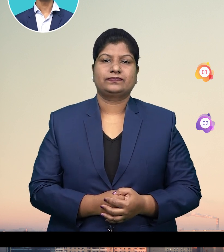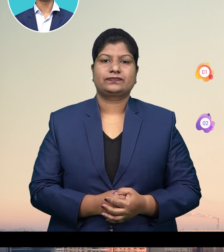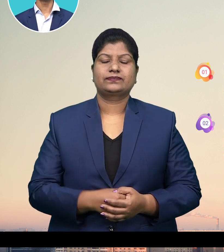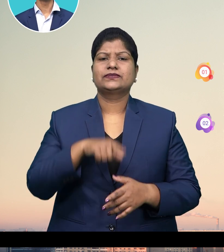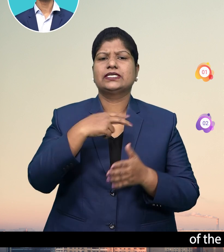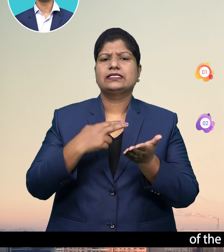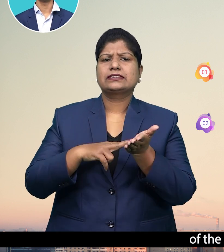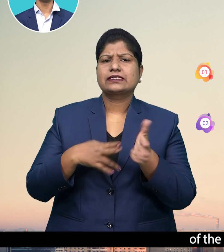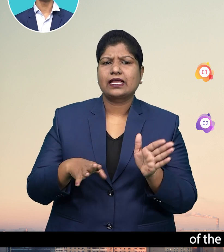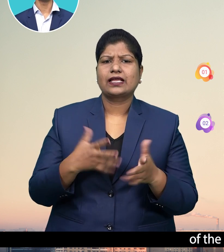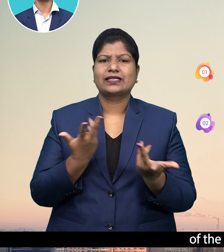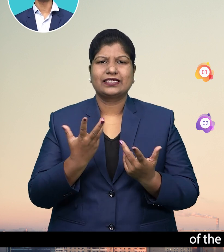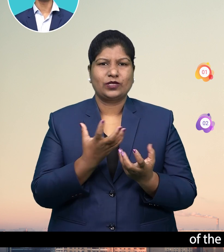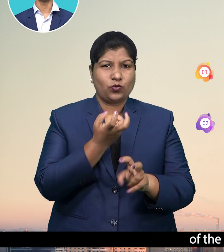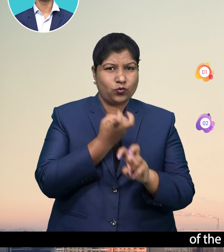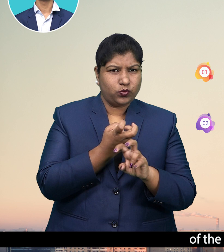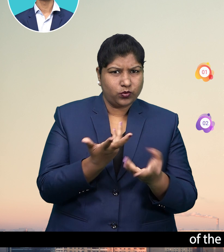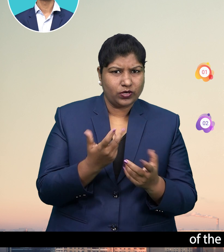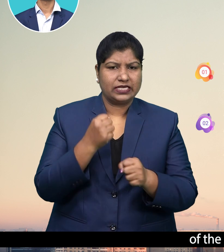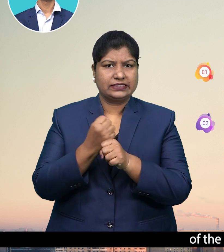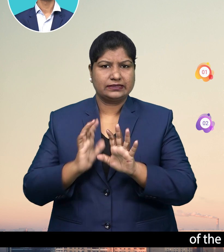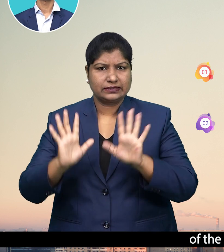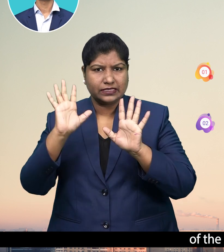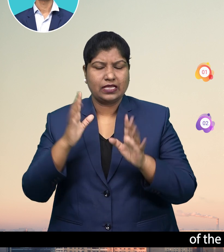and nature of the material of the body.